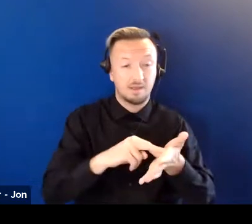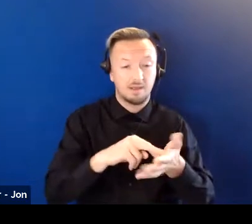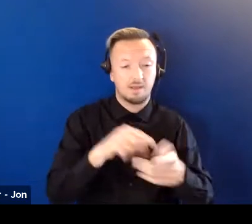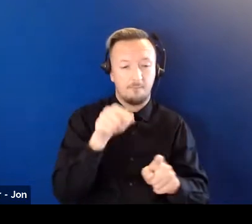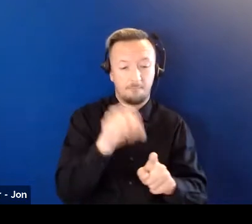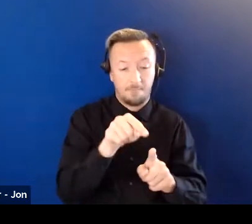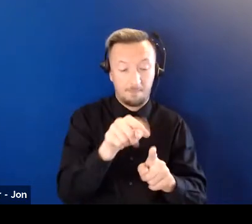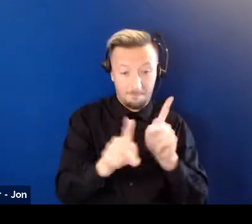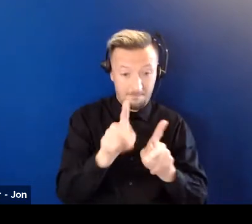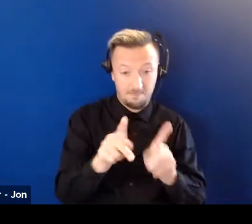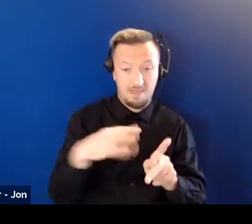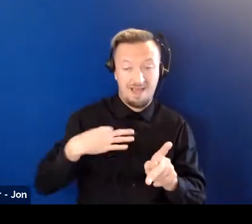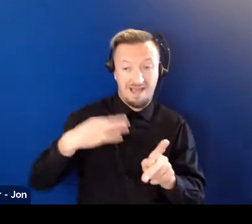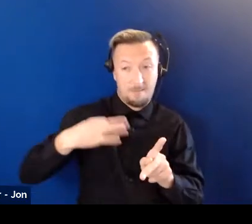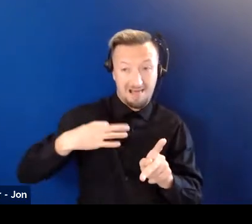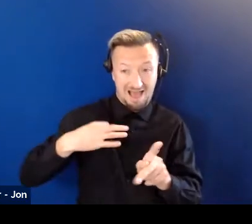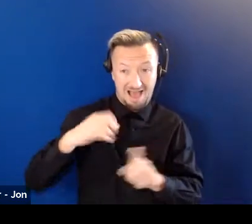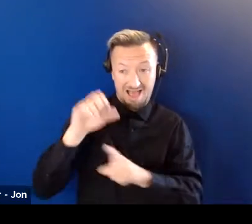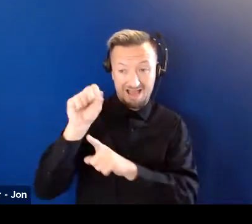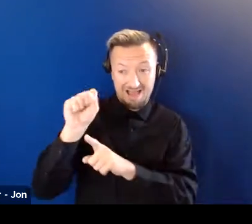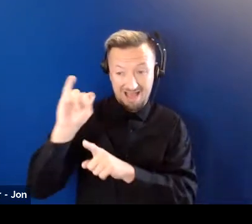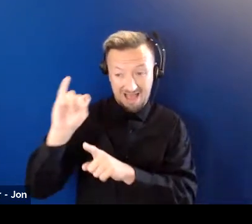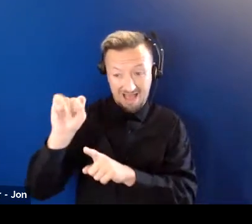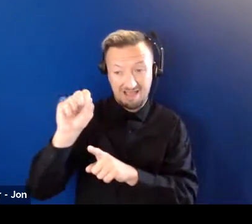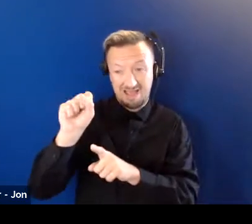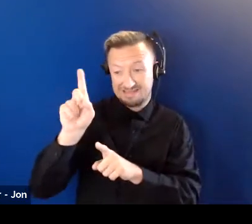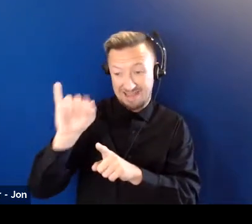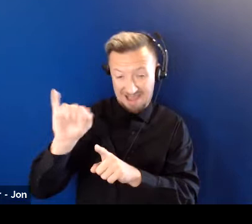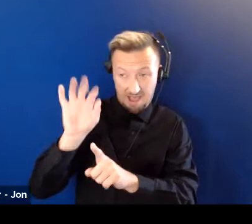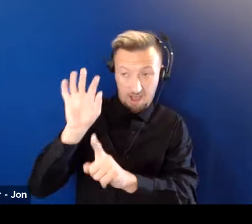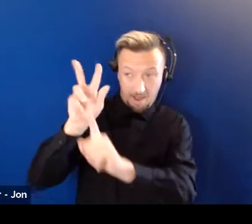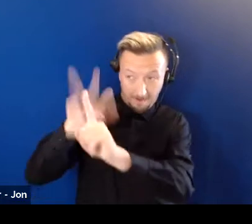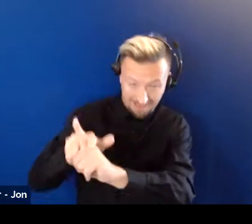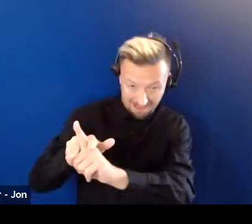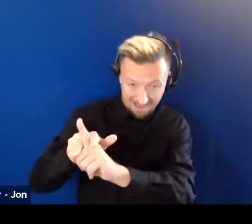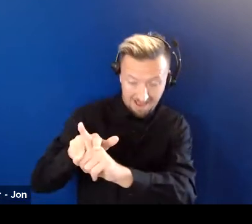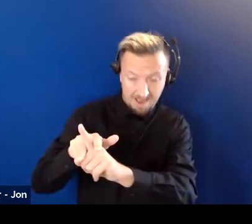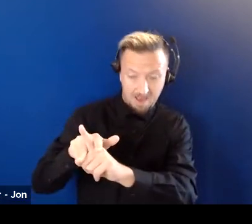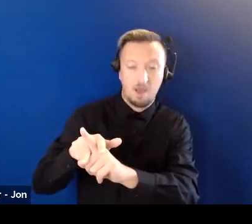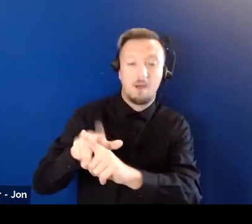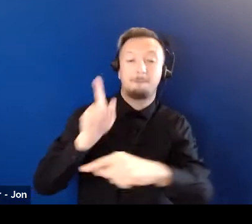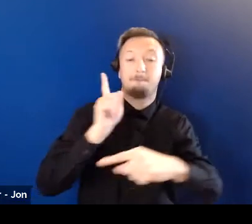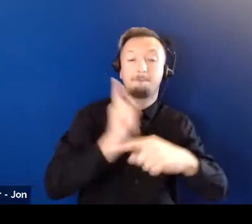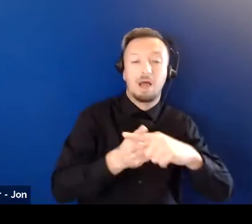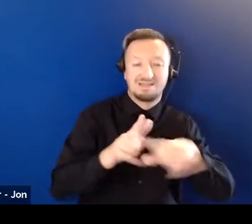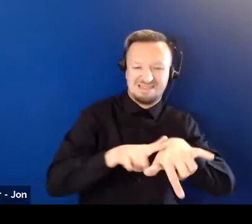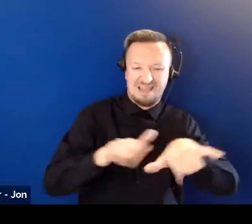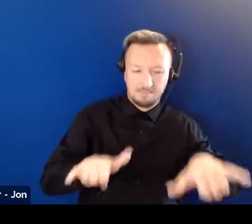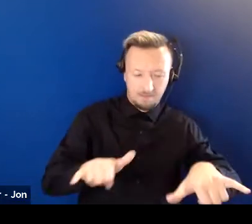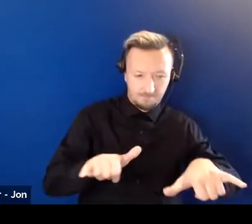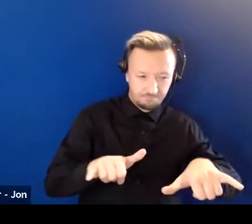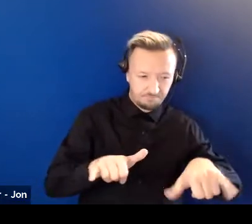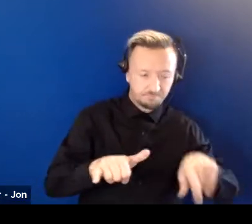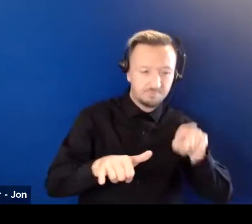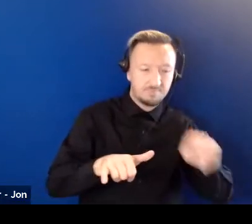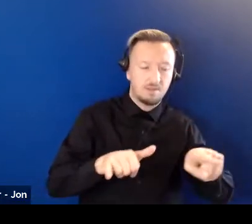SSI, SSDI, while at the same time working with an employment specialist and also working with a